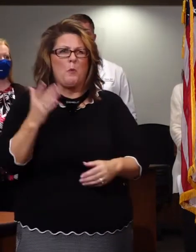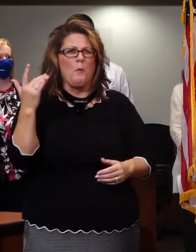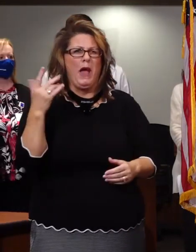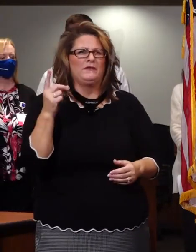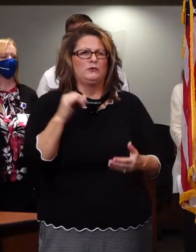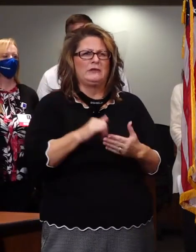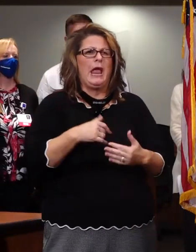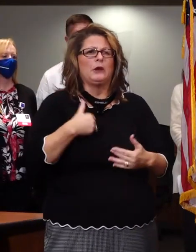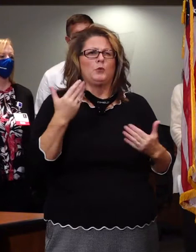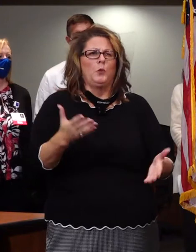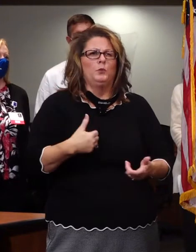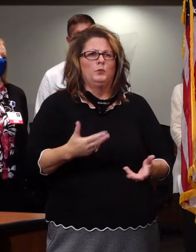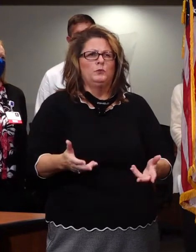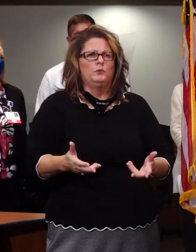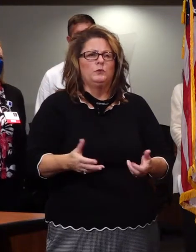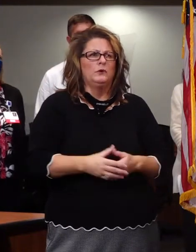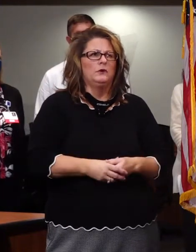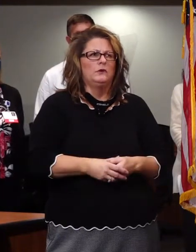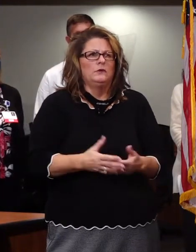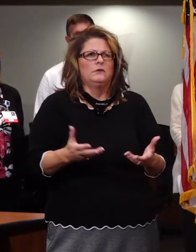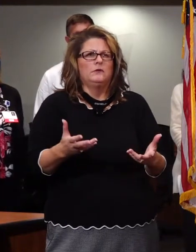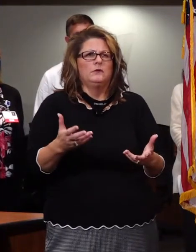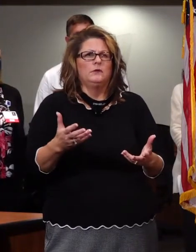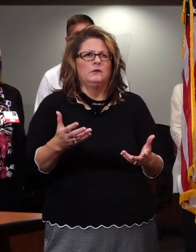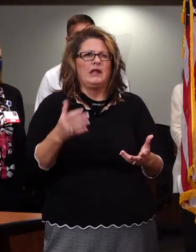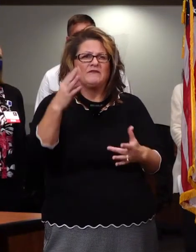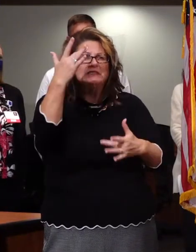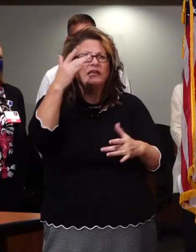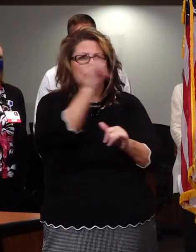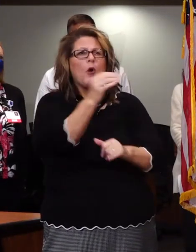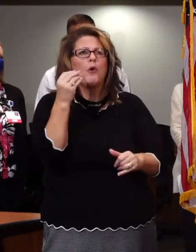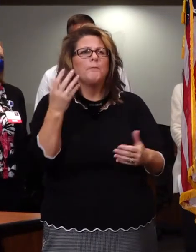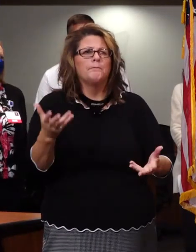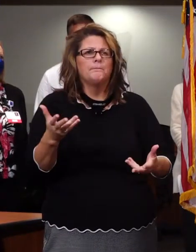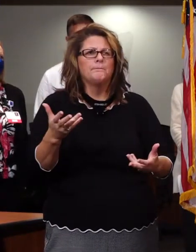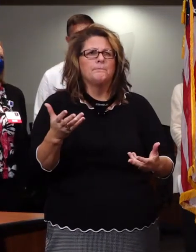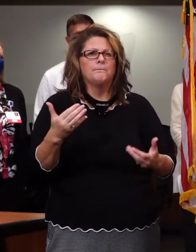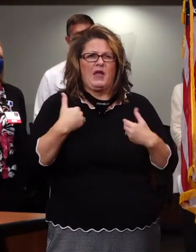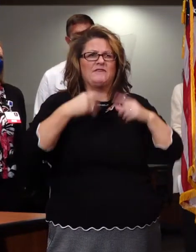frankly. I think we have those tests available. They're available, they're free. And I've been